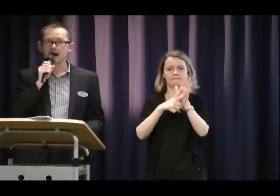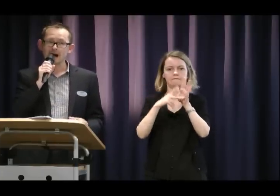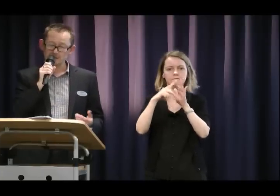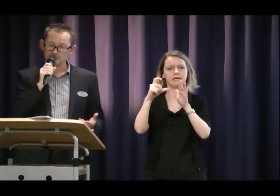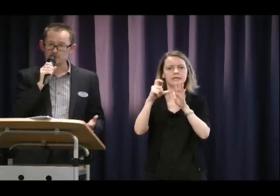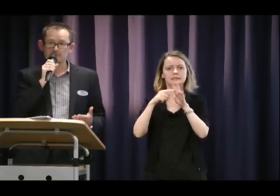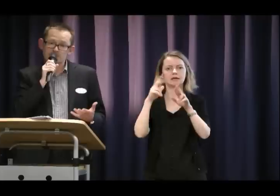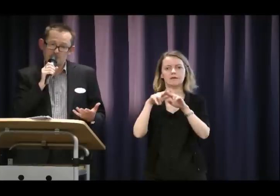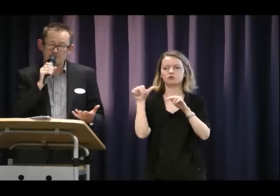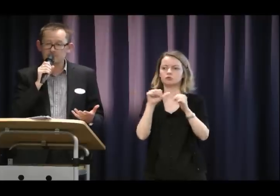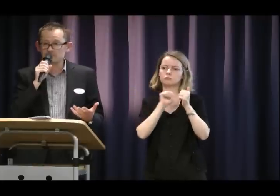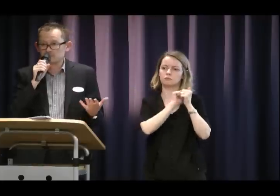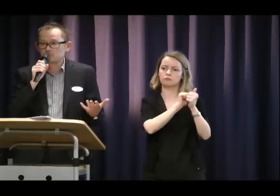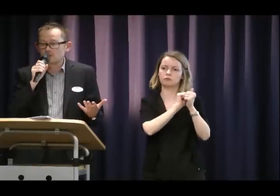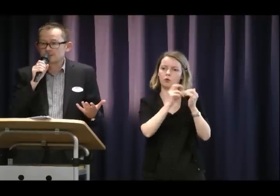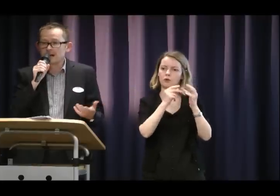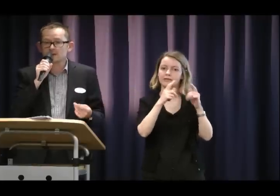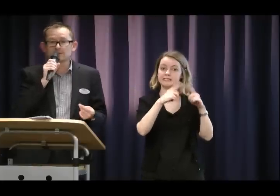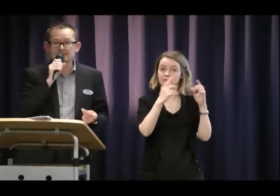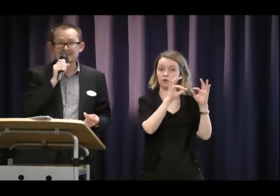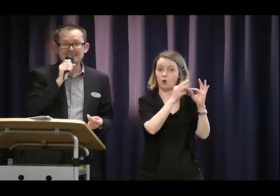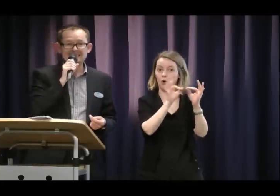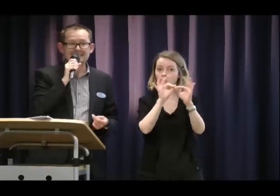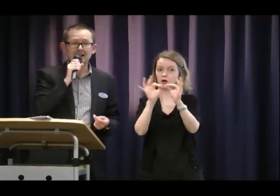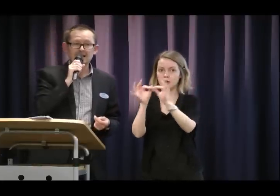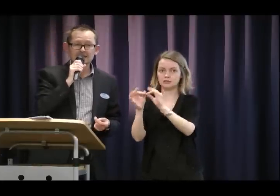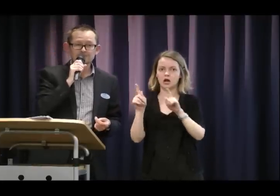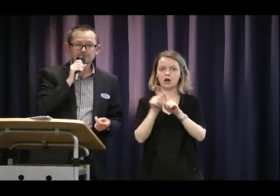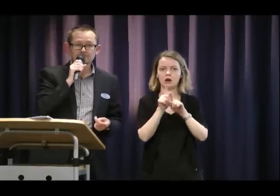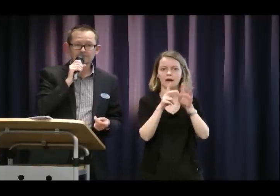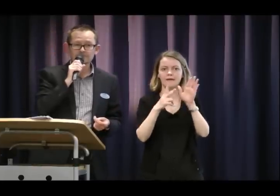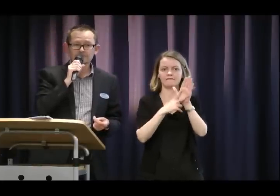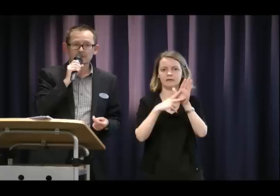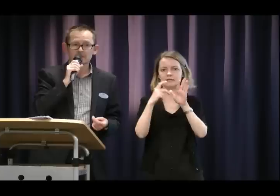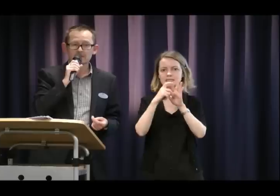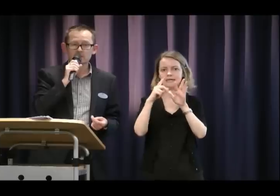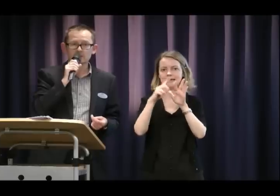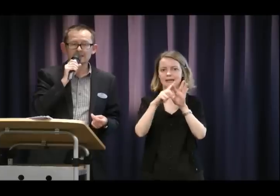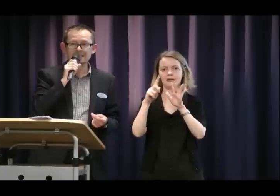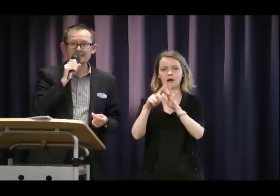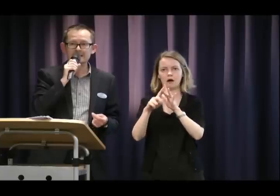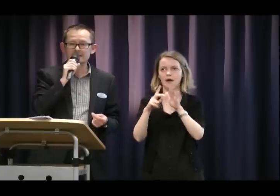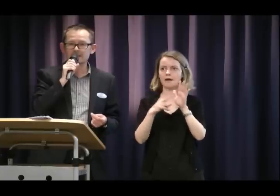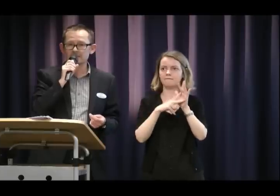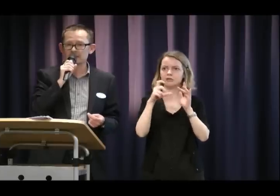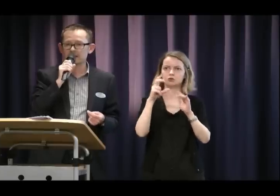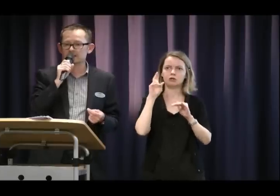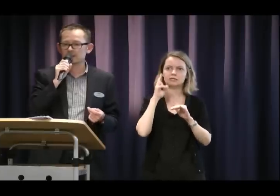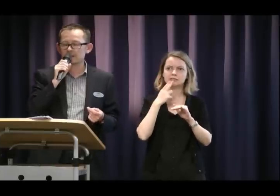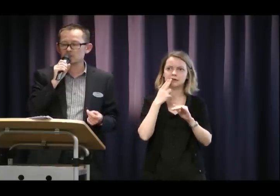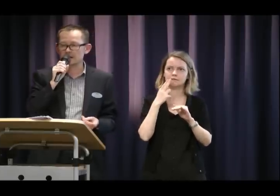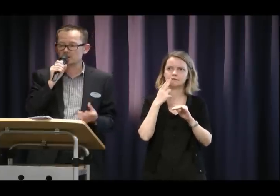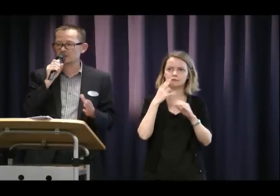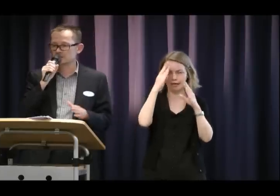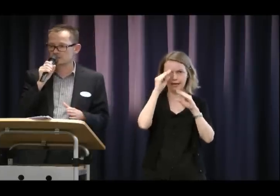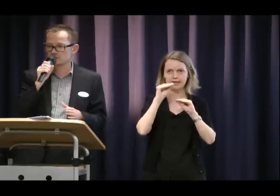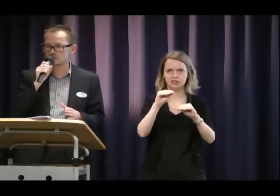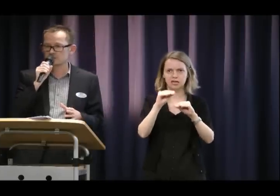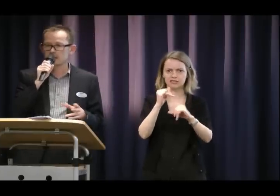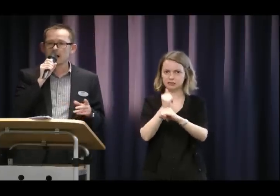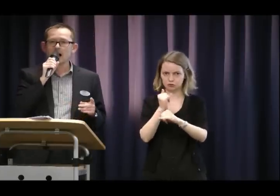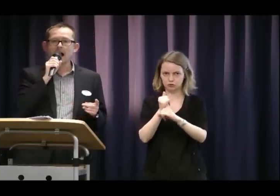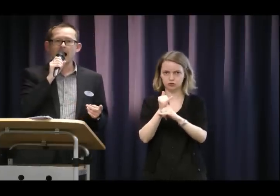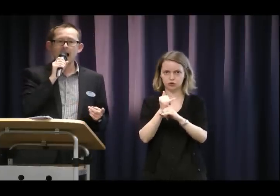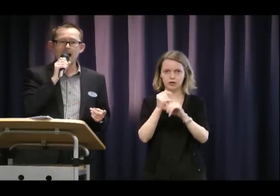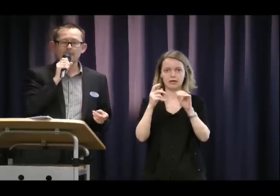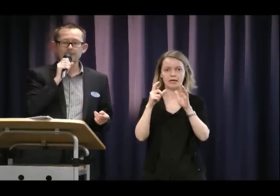organisations. That have been pointed out: VDEI, Victorian Deaf Education Institute,